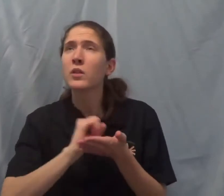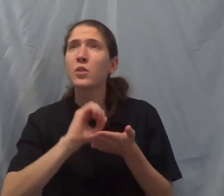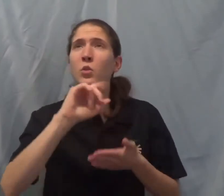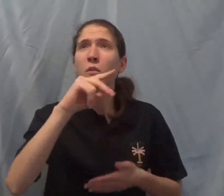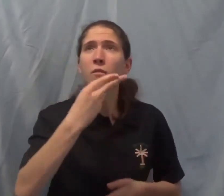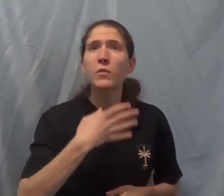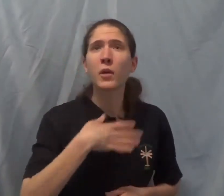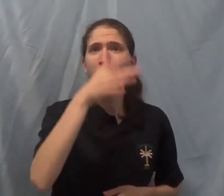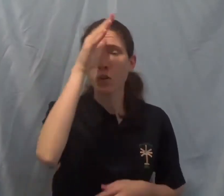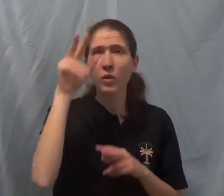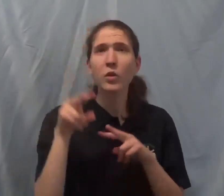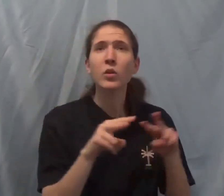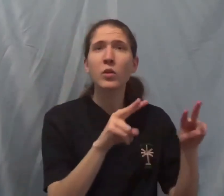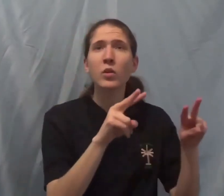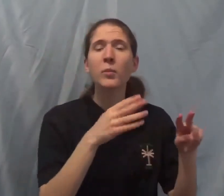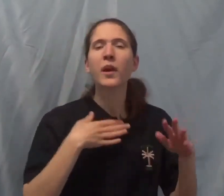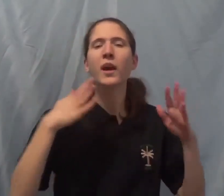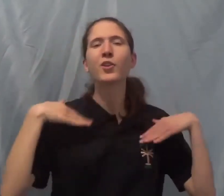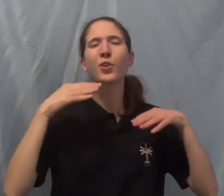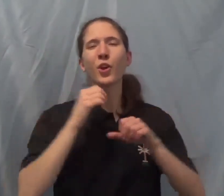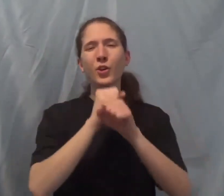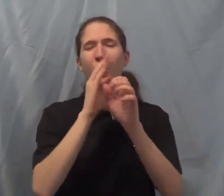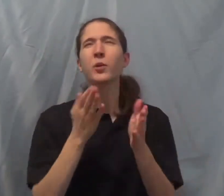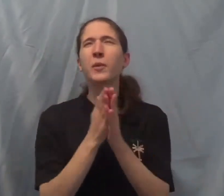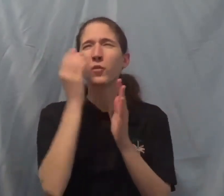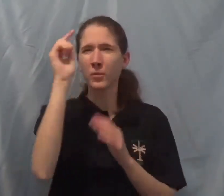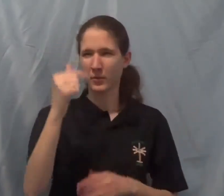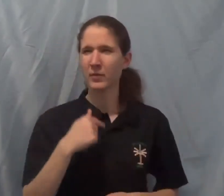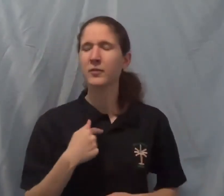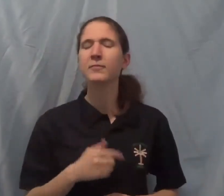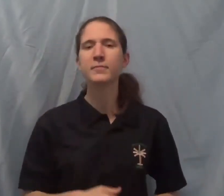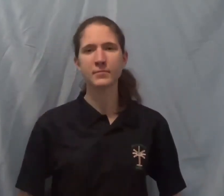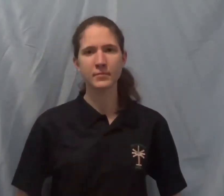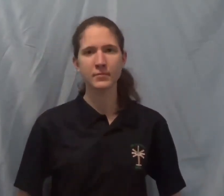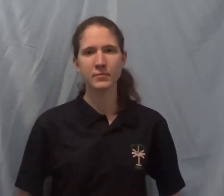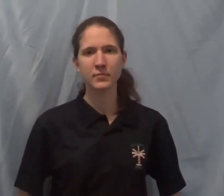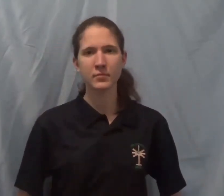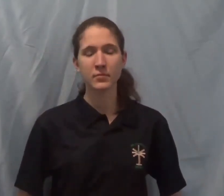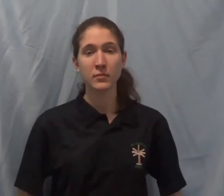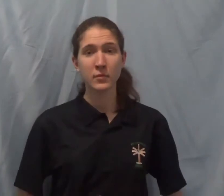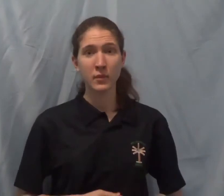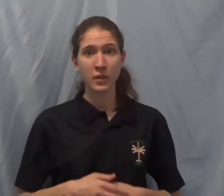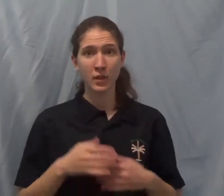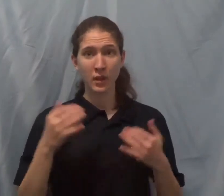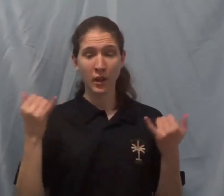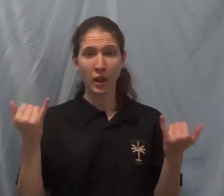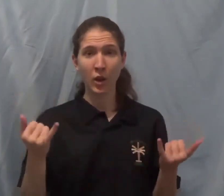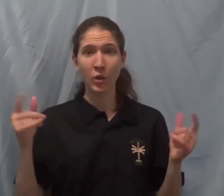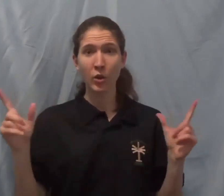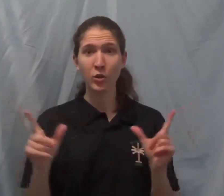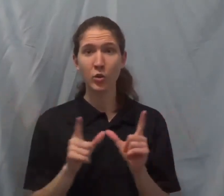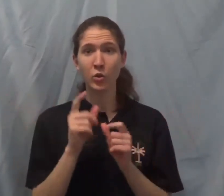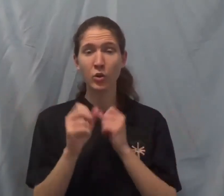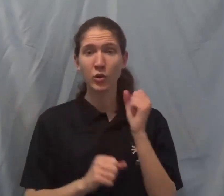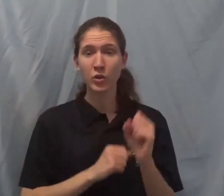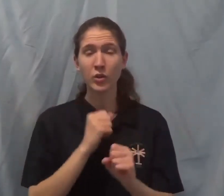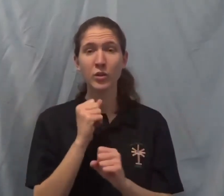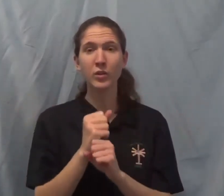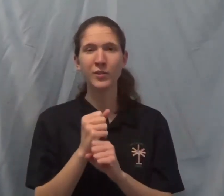this highest point of the liturgical year, the greatest feast was celebrated, the